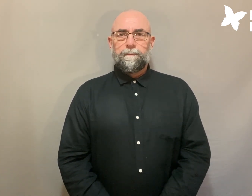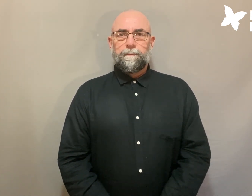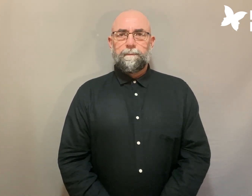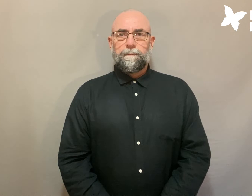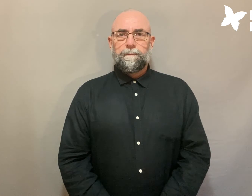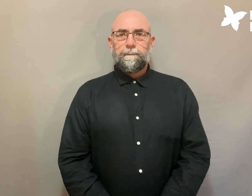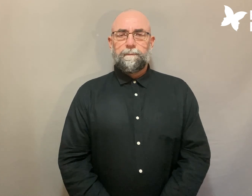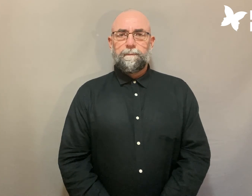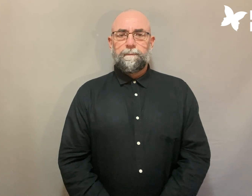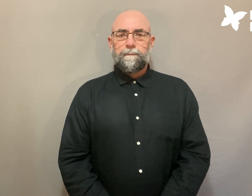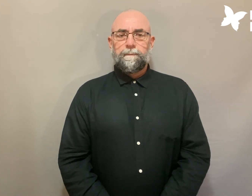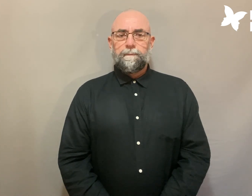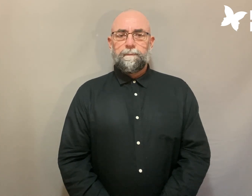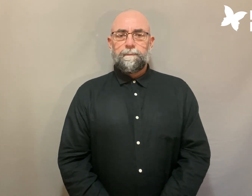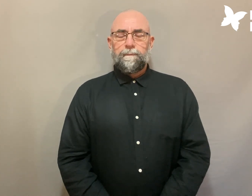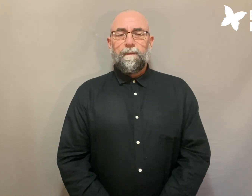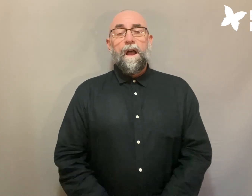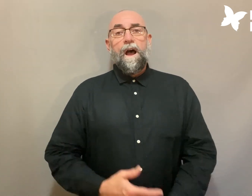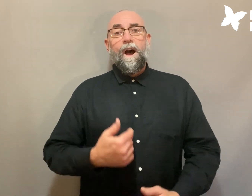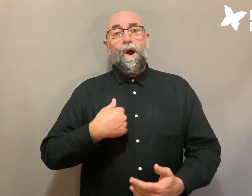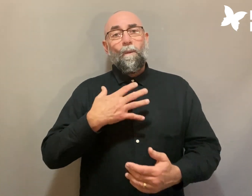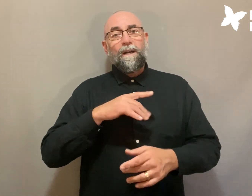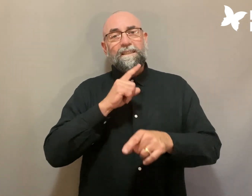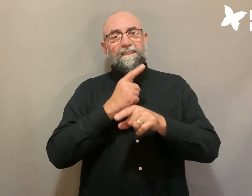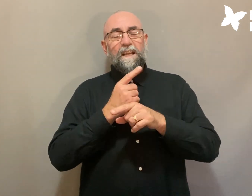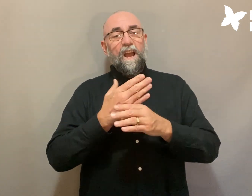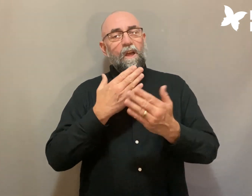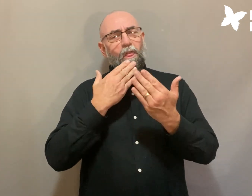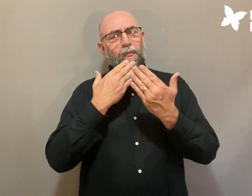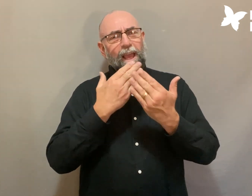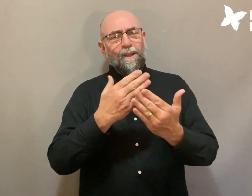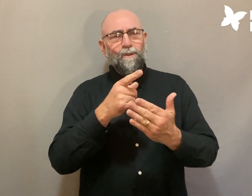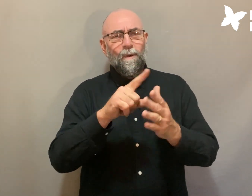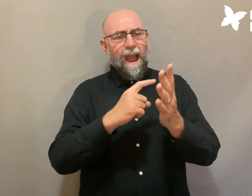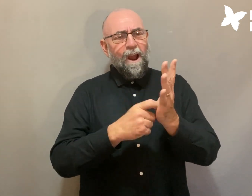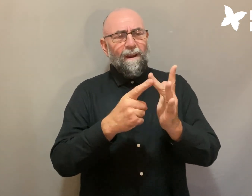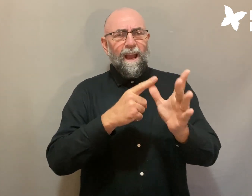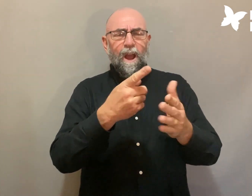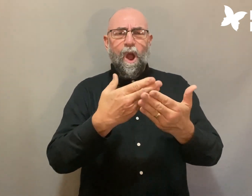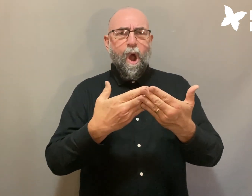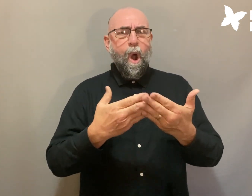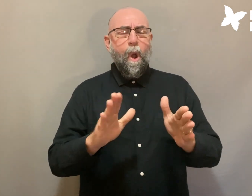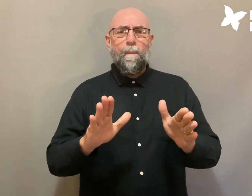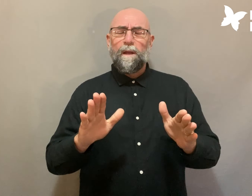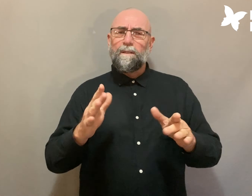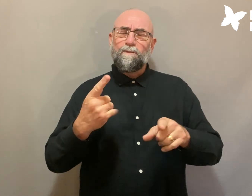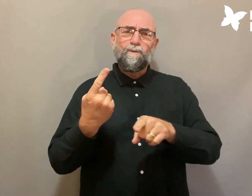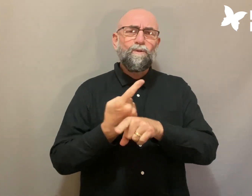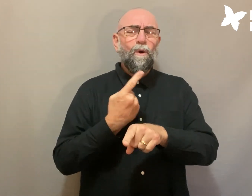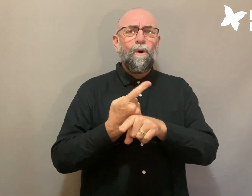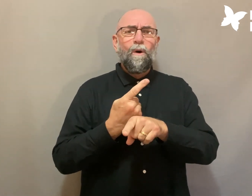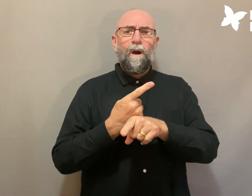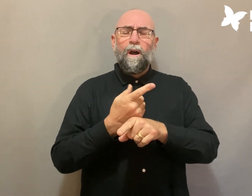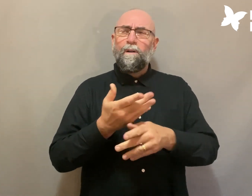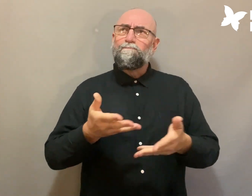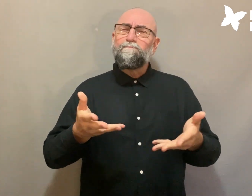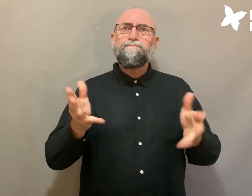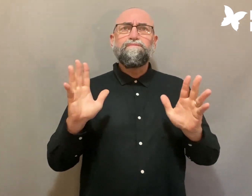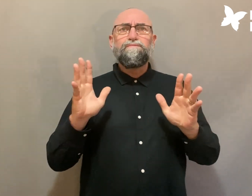We want to say a huge thank you to Aria for being so open and vulnerable in sharing her story. We've covered